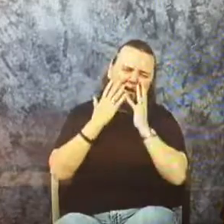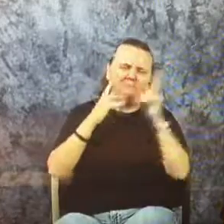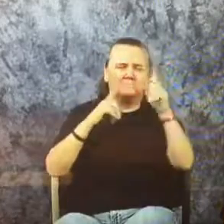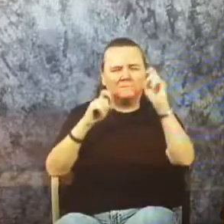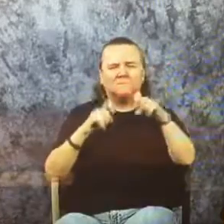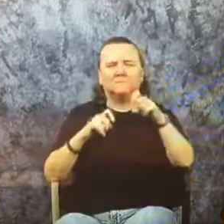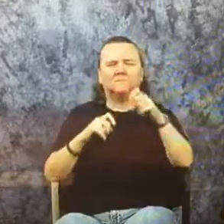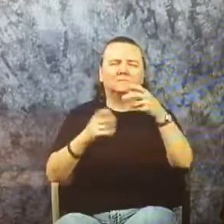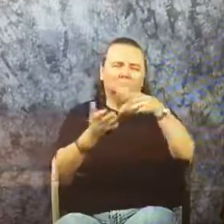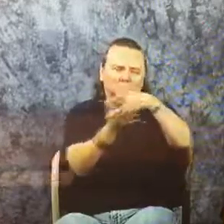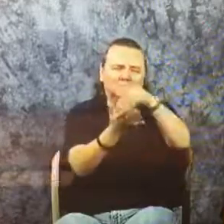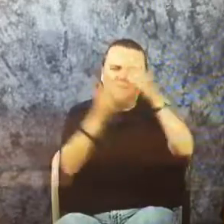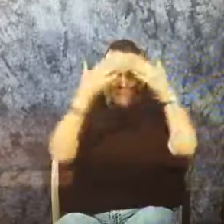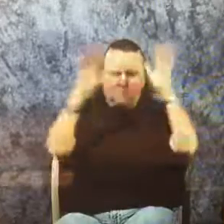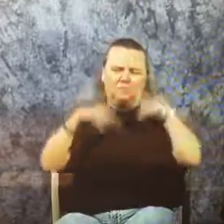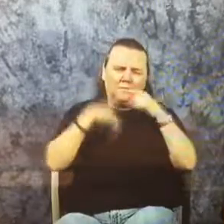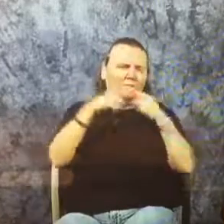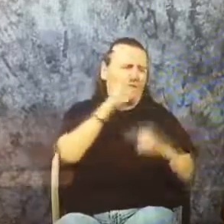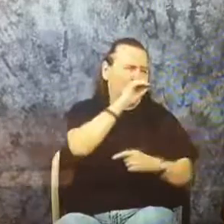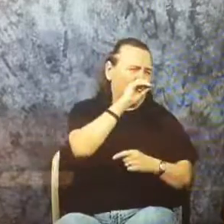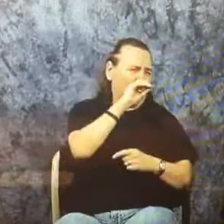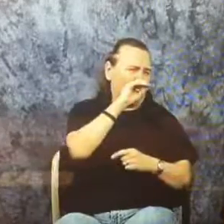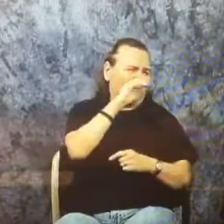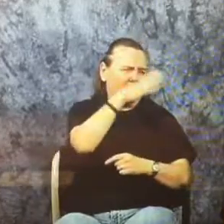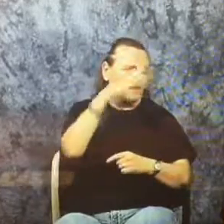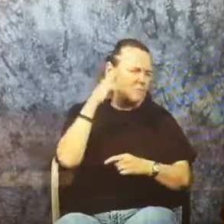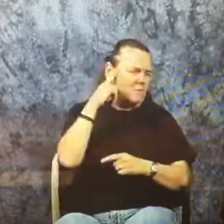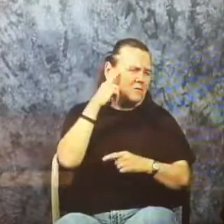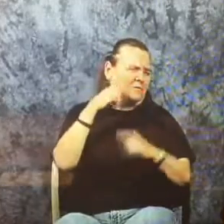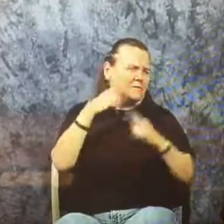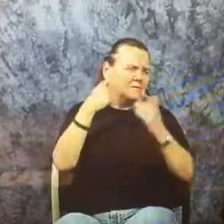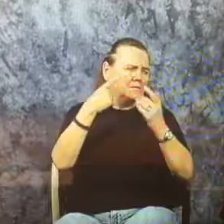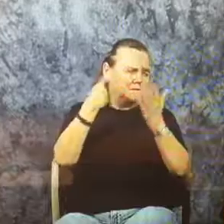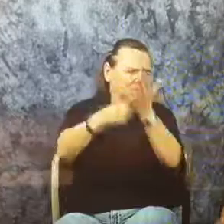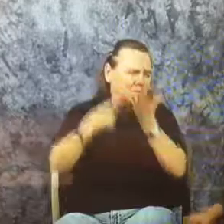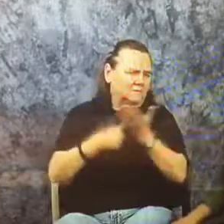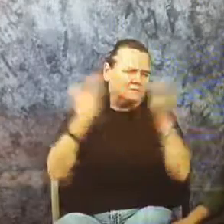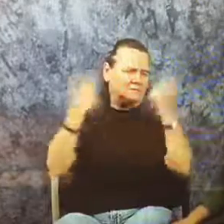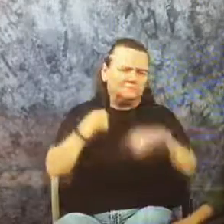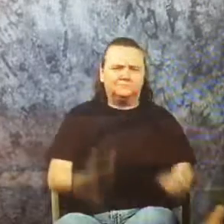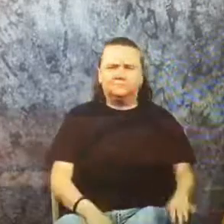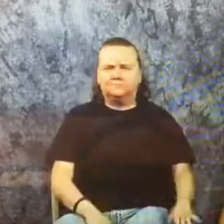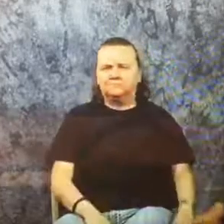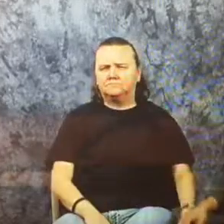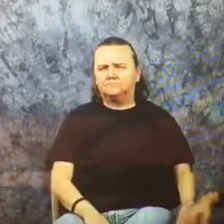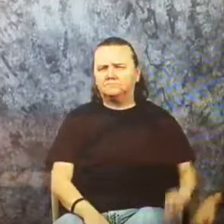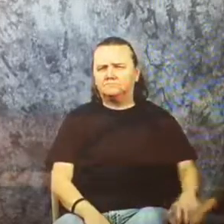some were really sad. They kept paying, and Obama, I think, heard, so